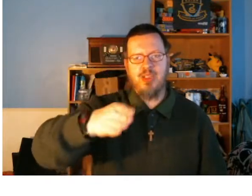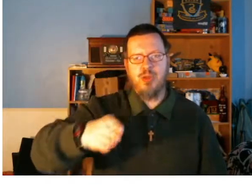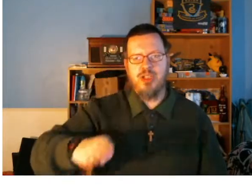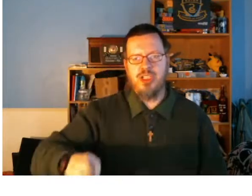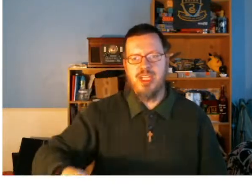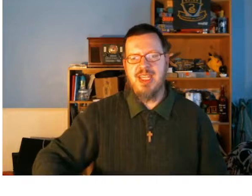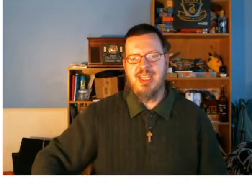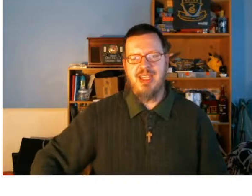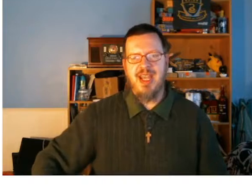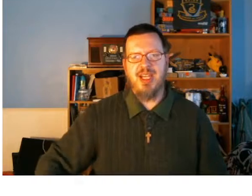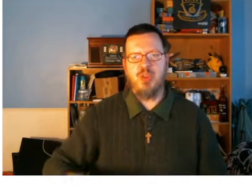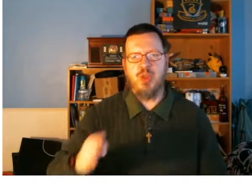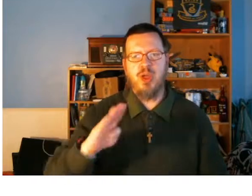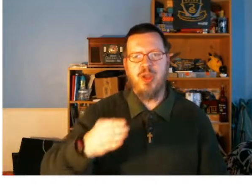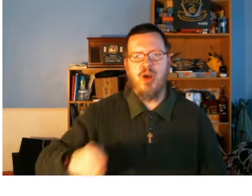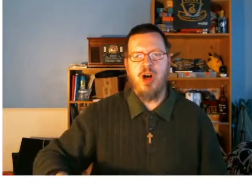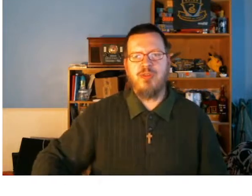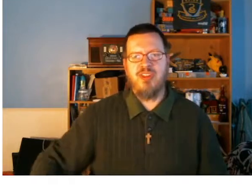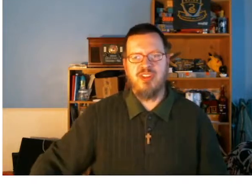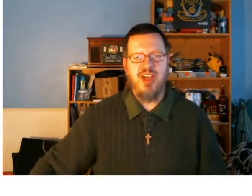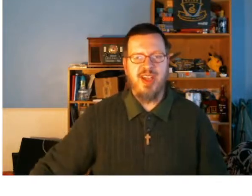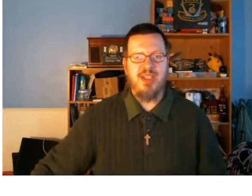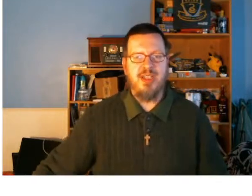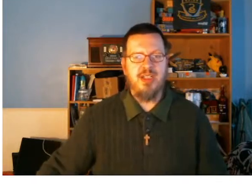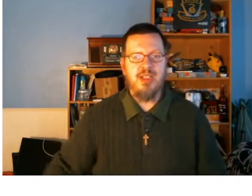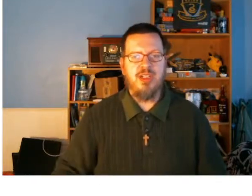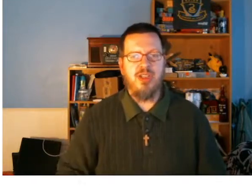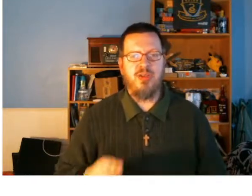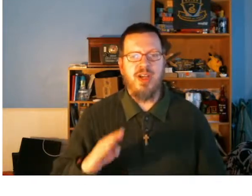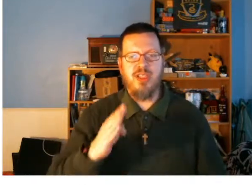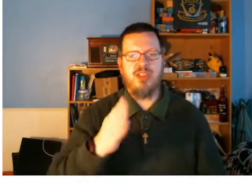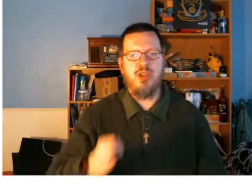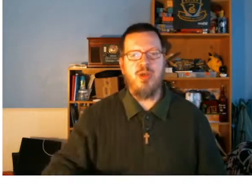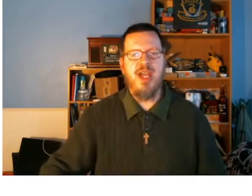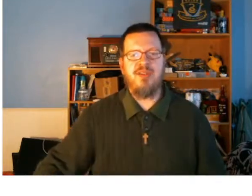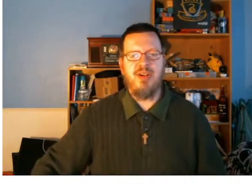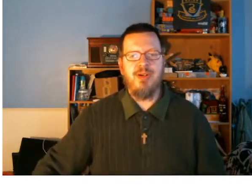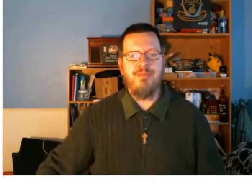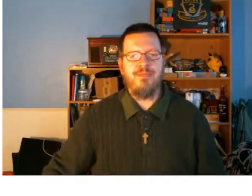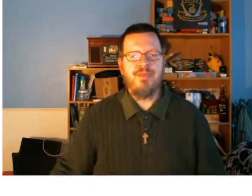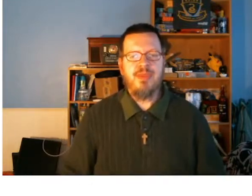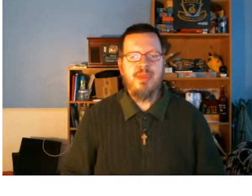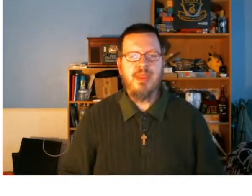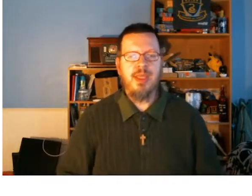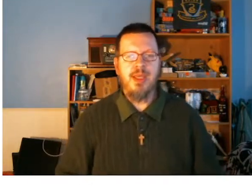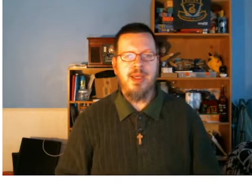hand and sort of shake it as we're going off to the side, to the right. So never.